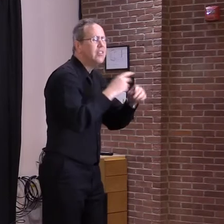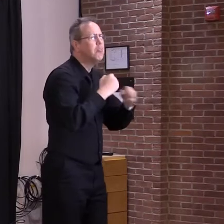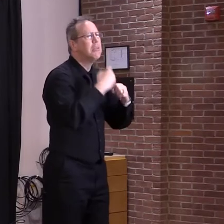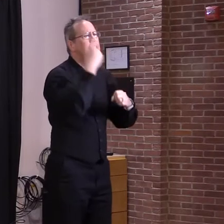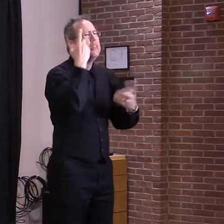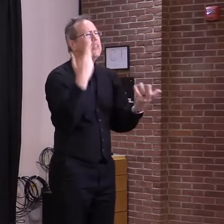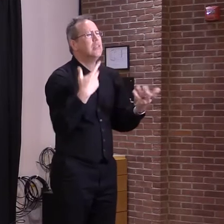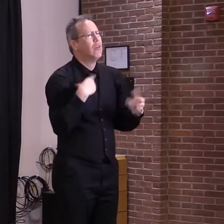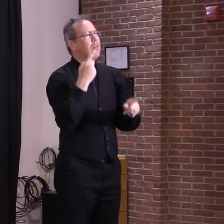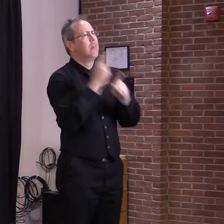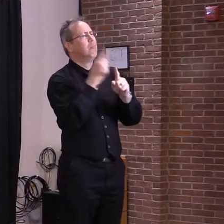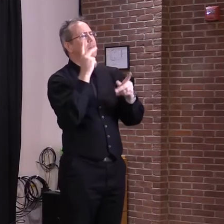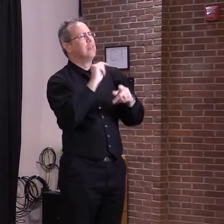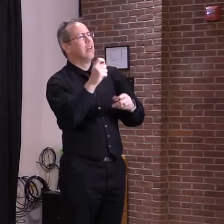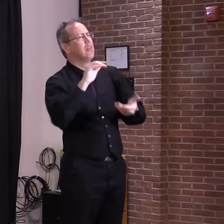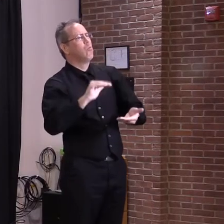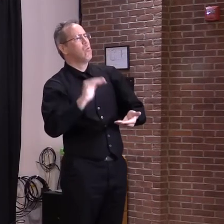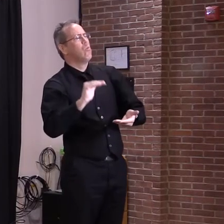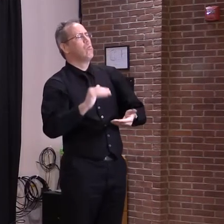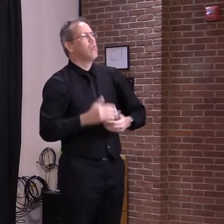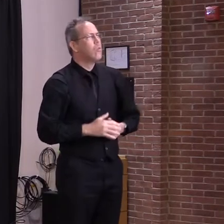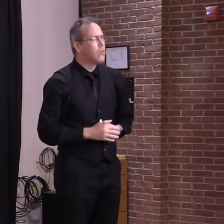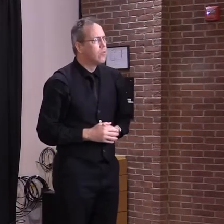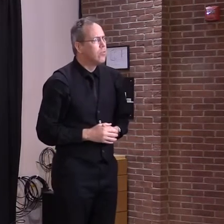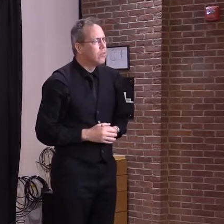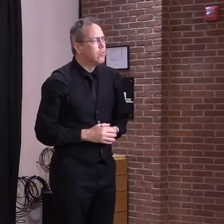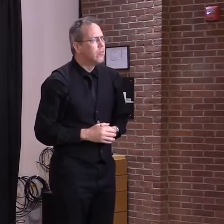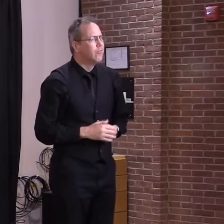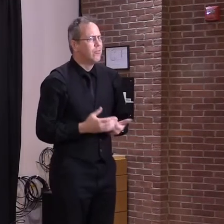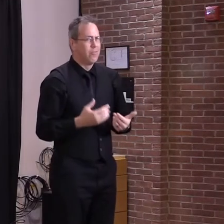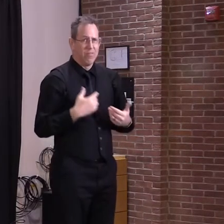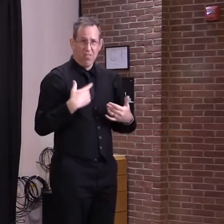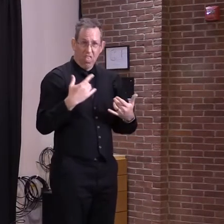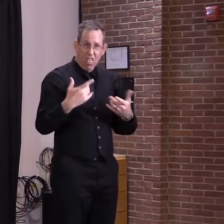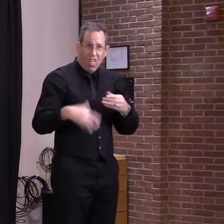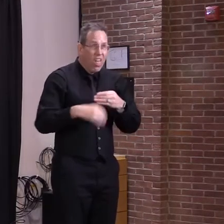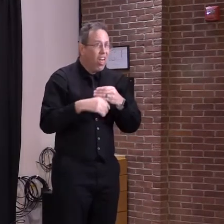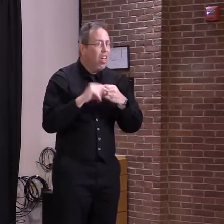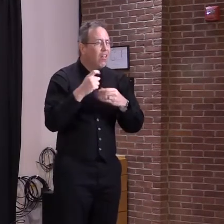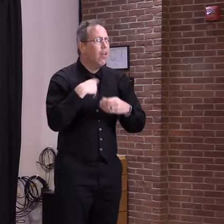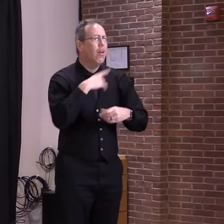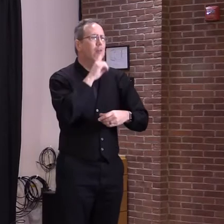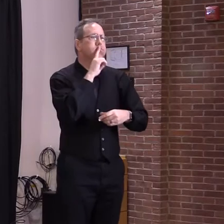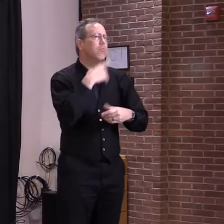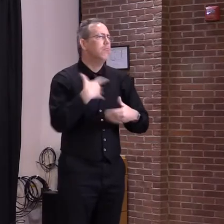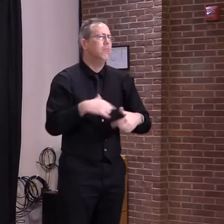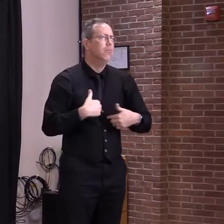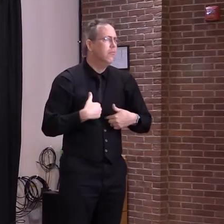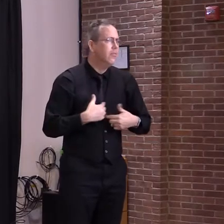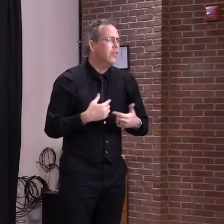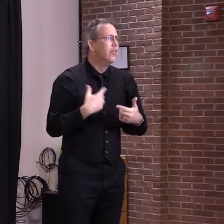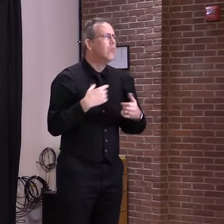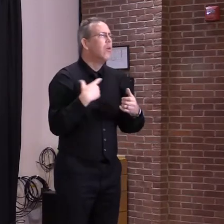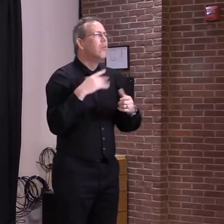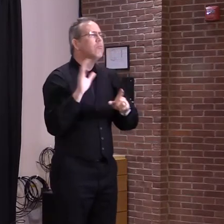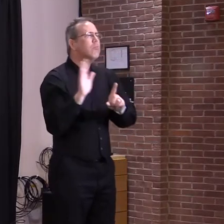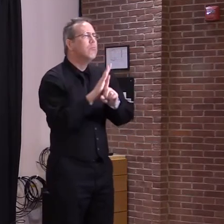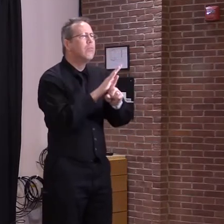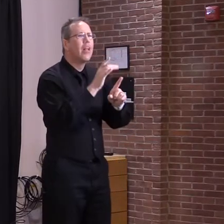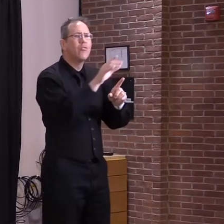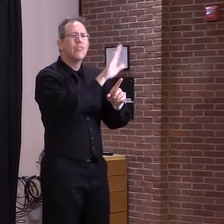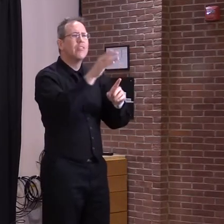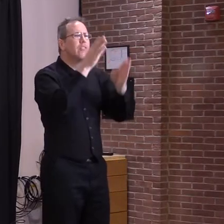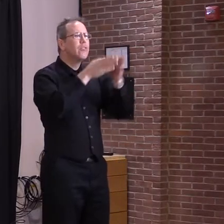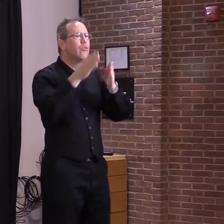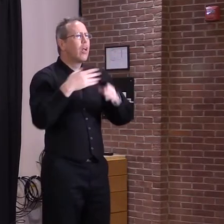all. Not at this point. I mean, you have to make choices. I mean, we all have to make choices. I mean, it's priorities, you